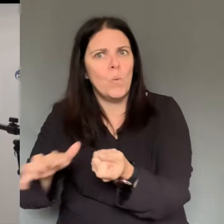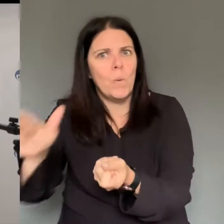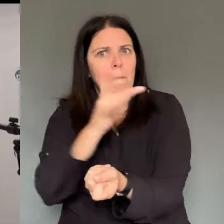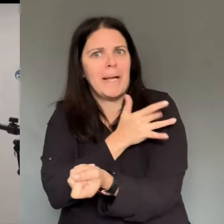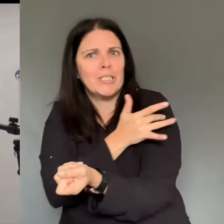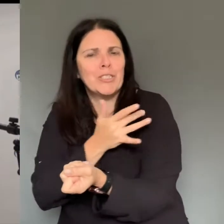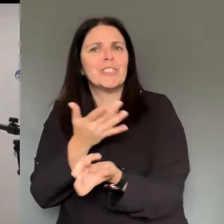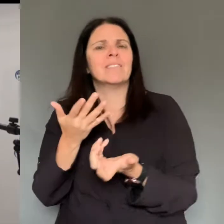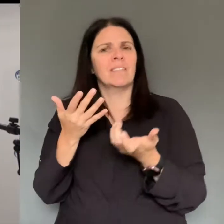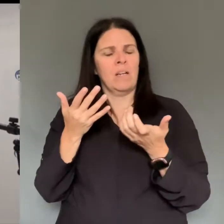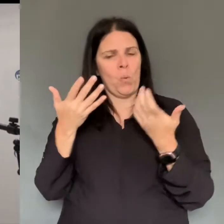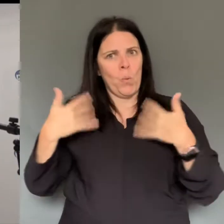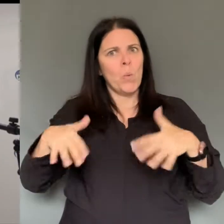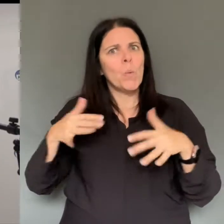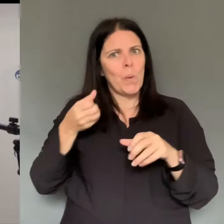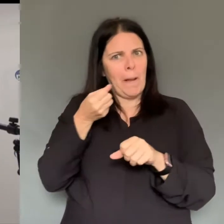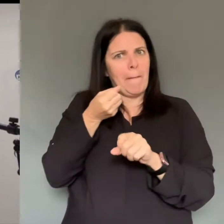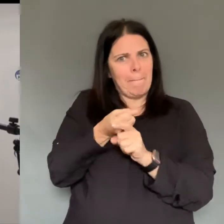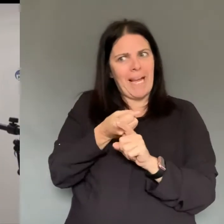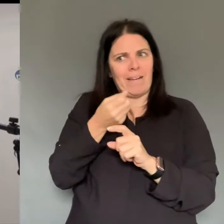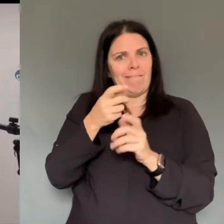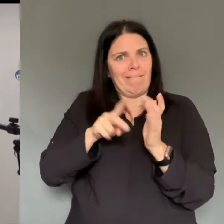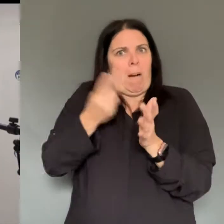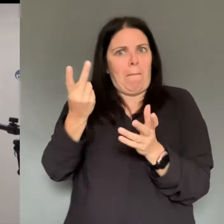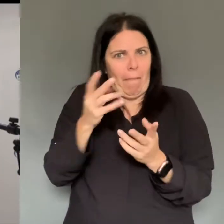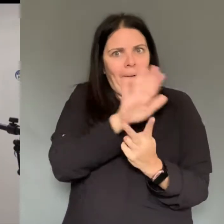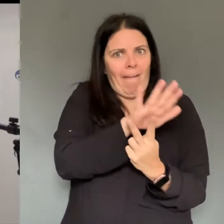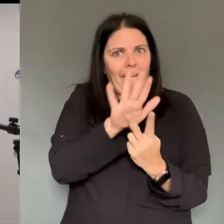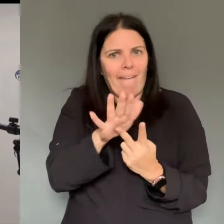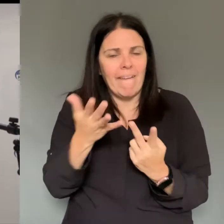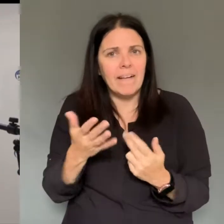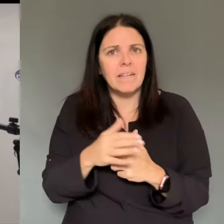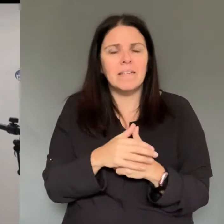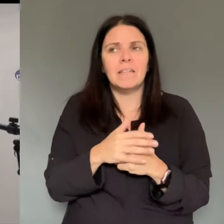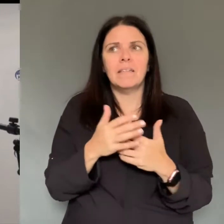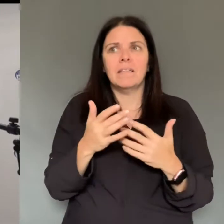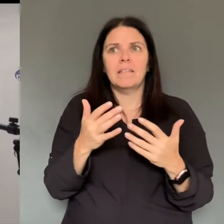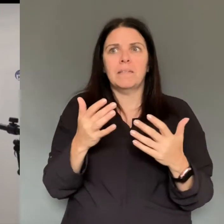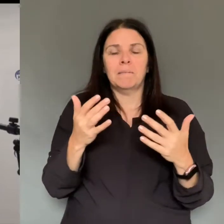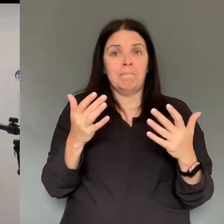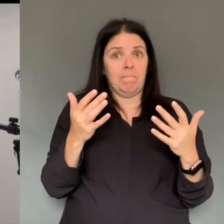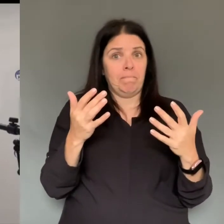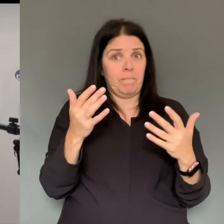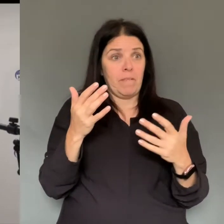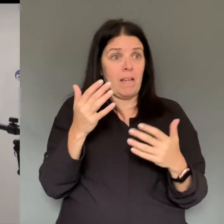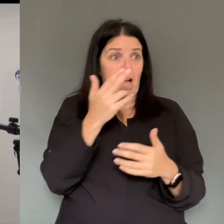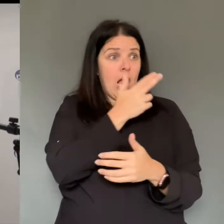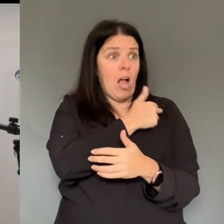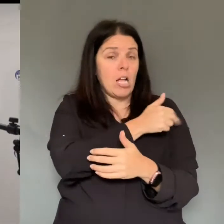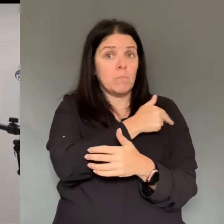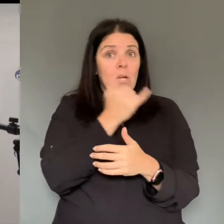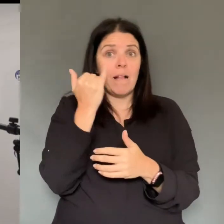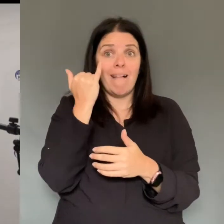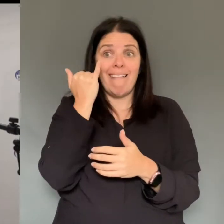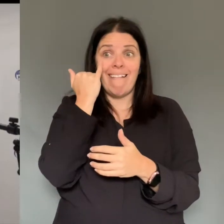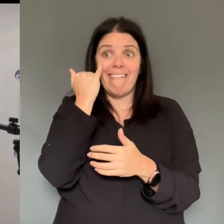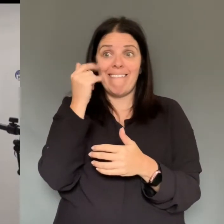screening for their staff. They're asking all those questions. They're monitoring to make sure that if they develop any symptoms, they can just keep them